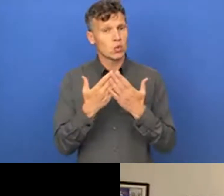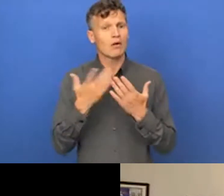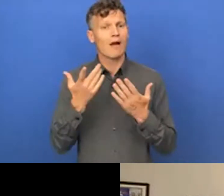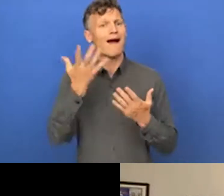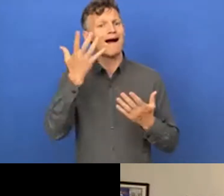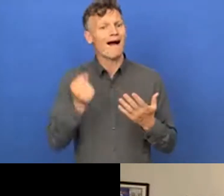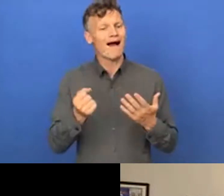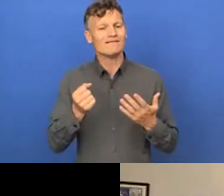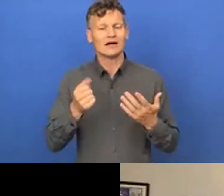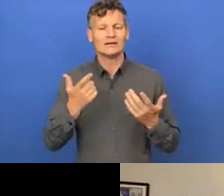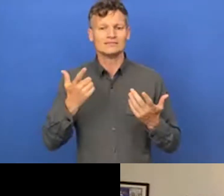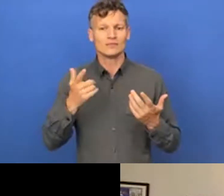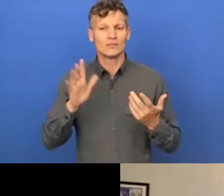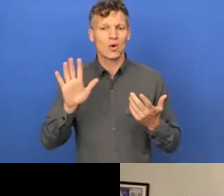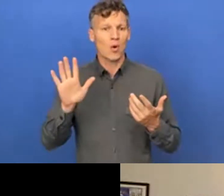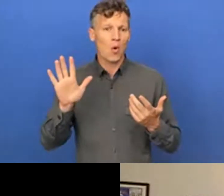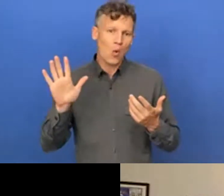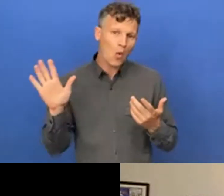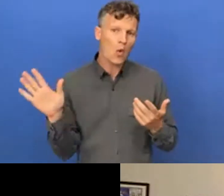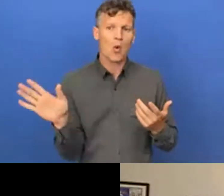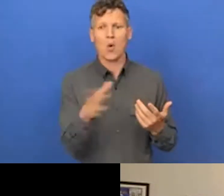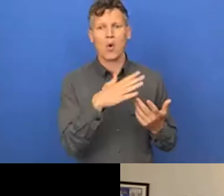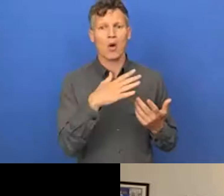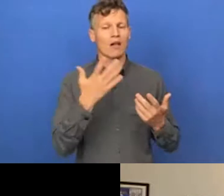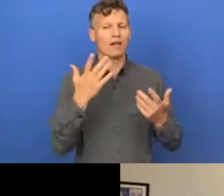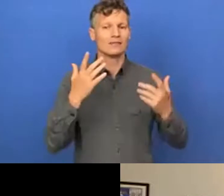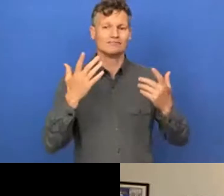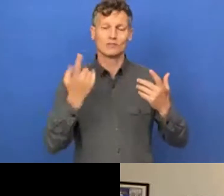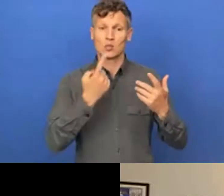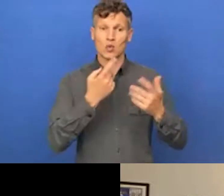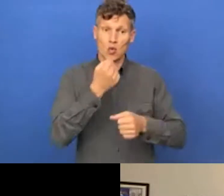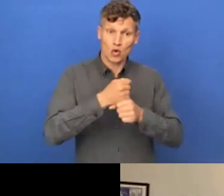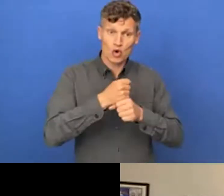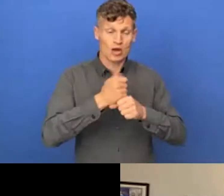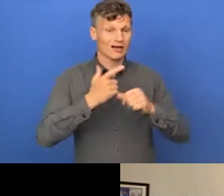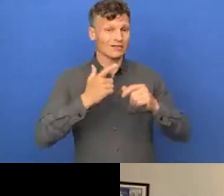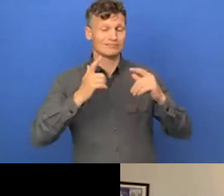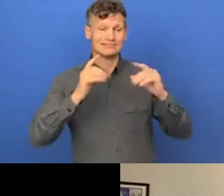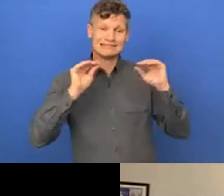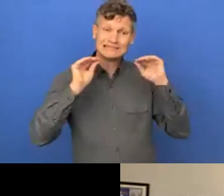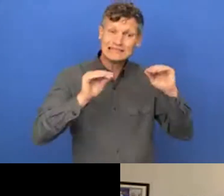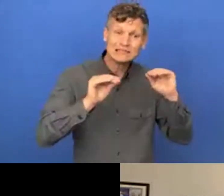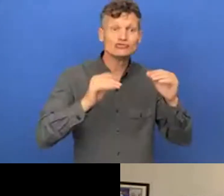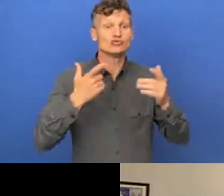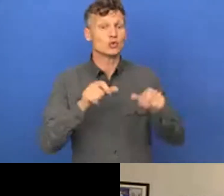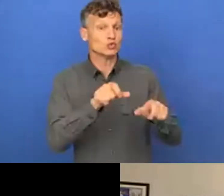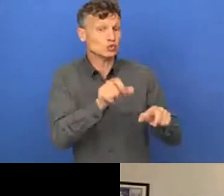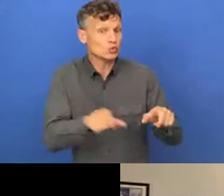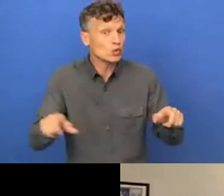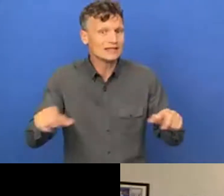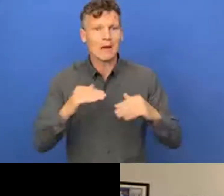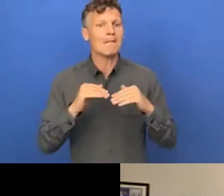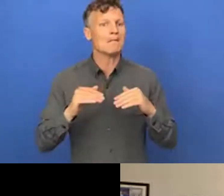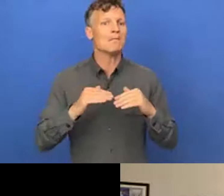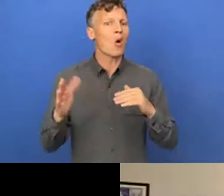and students perpetrating bullying behaviors? And so that's the first question. And